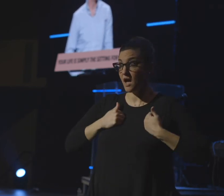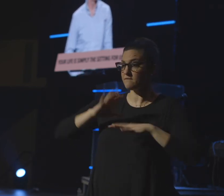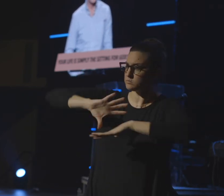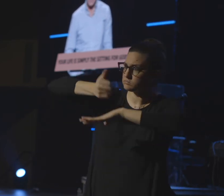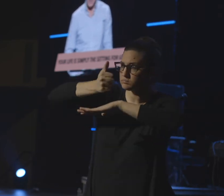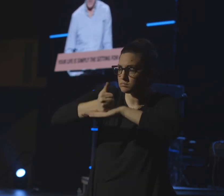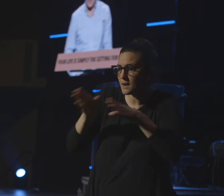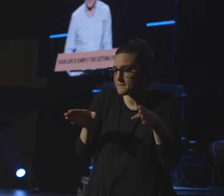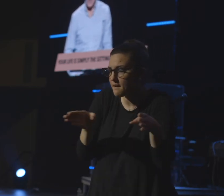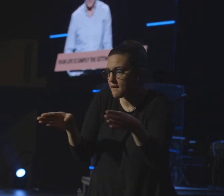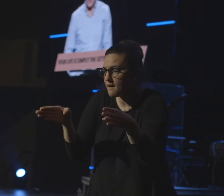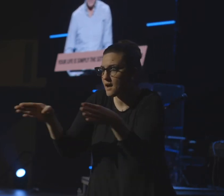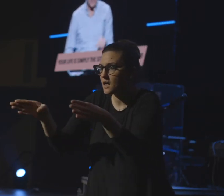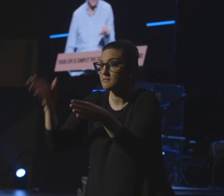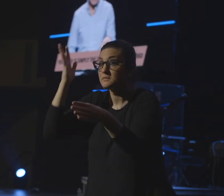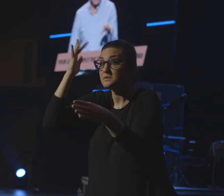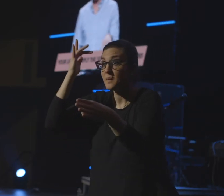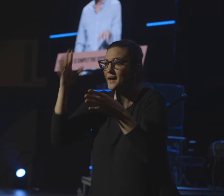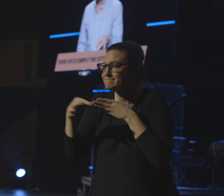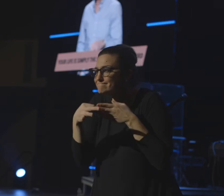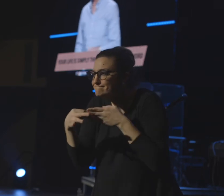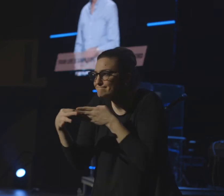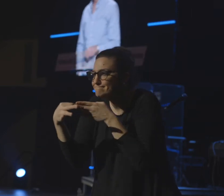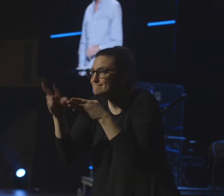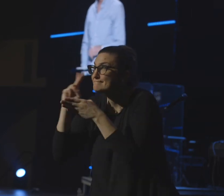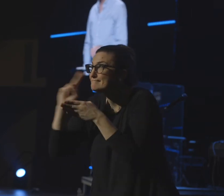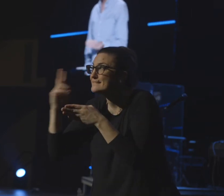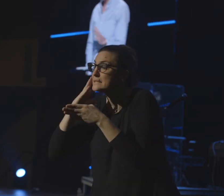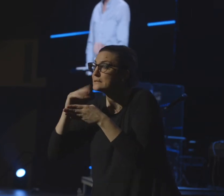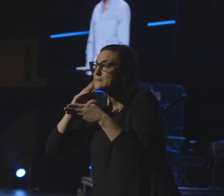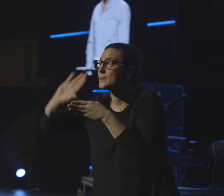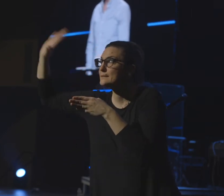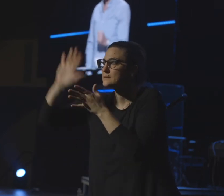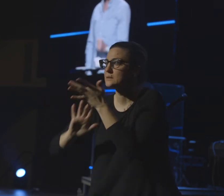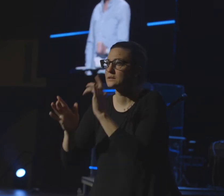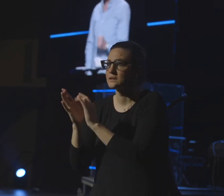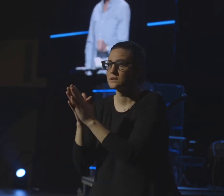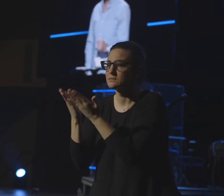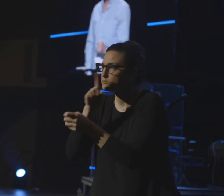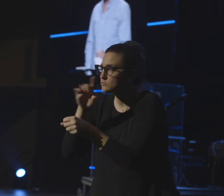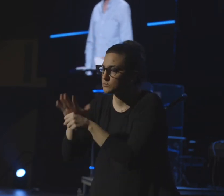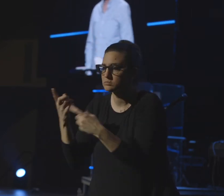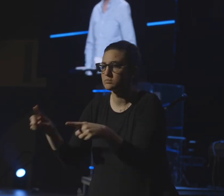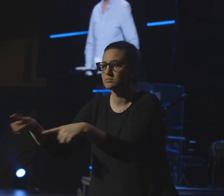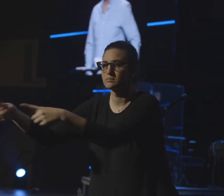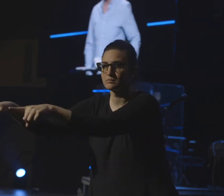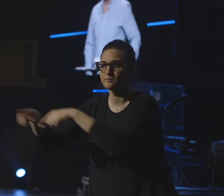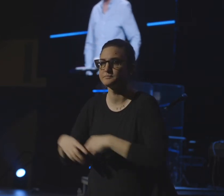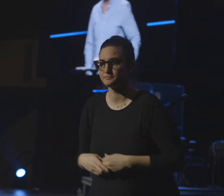nosedive. Okay? Nothing in this chapter is good. Everyone in this chapter